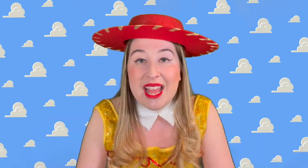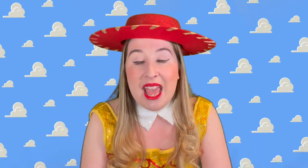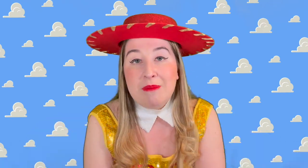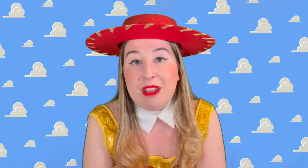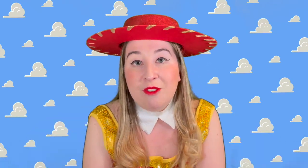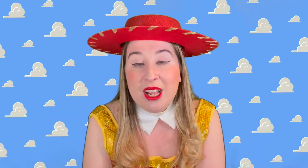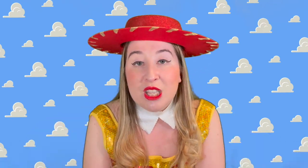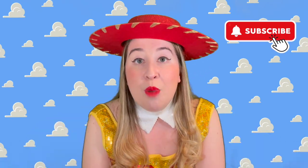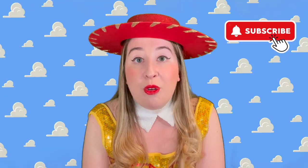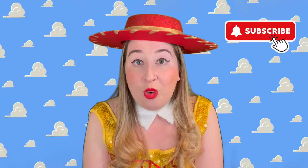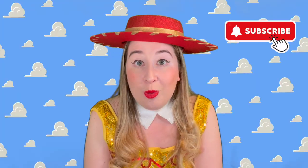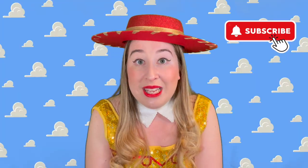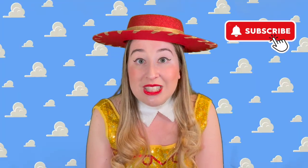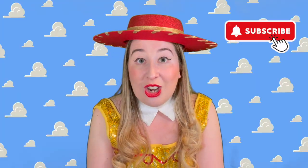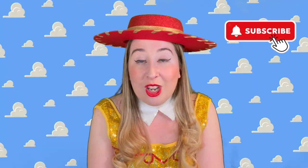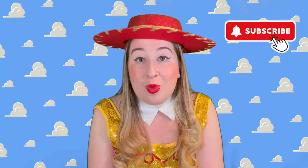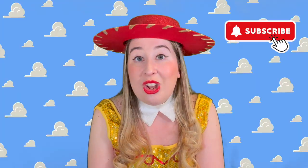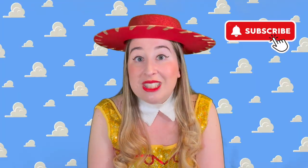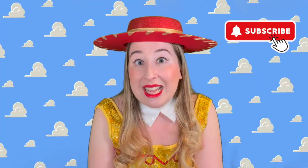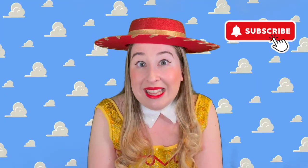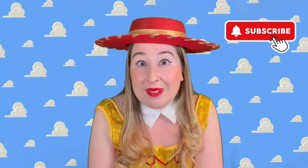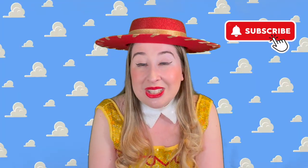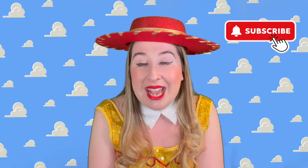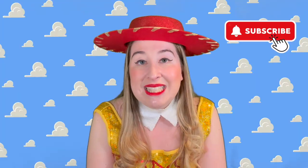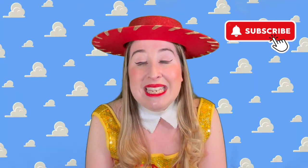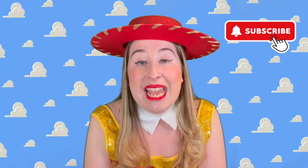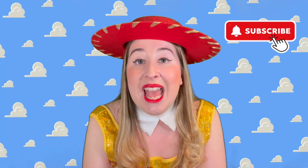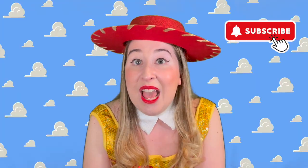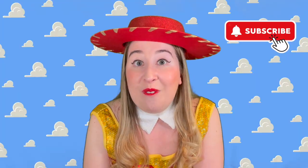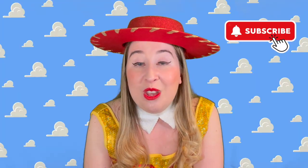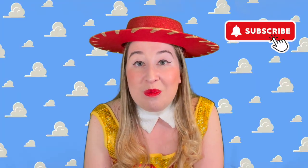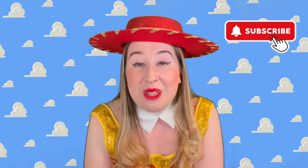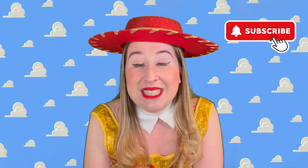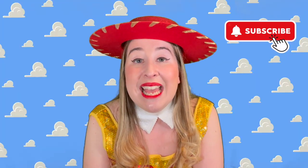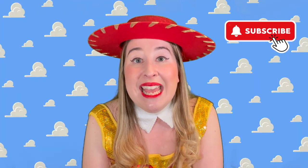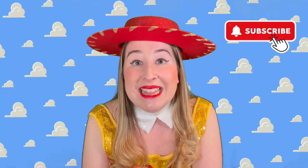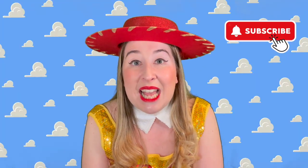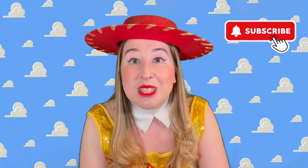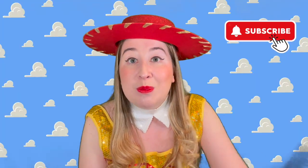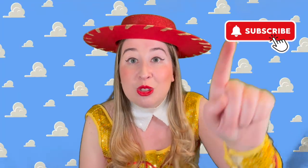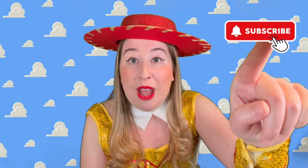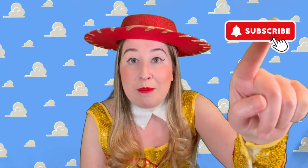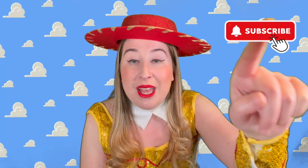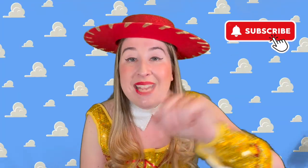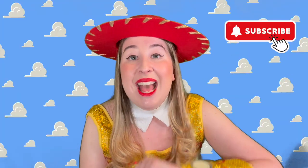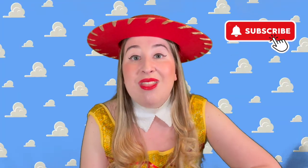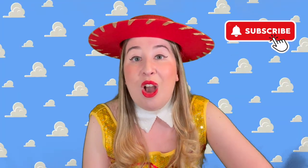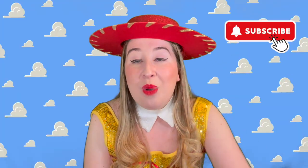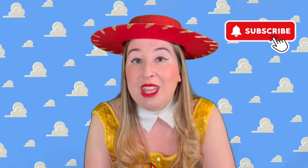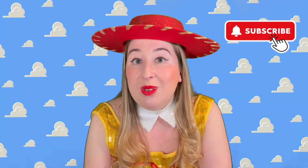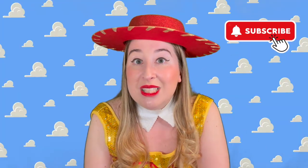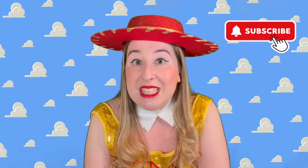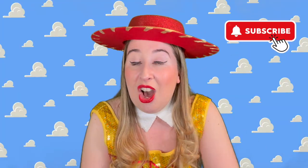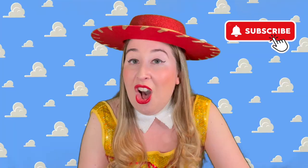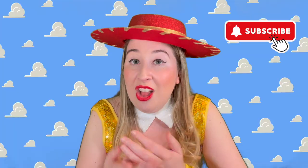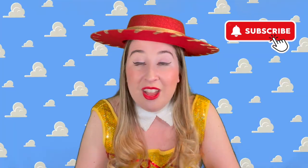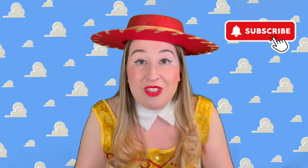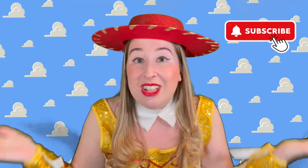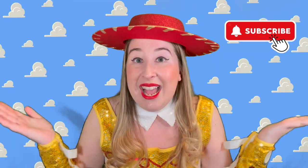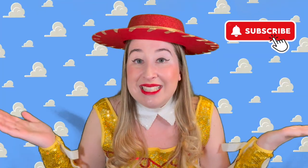And my friends, before we get started with our sign language class today, if you could please hit that subscribe button. That way you can see all of the classes